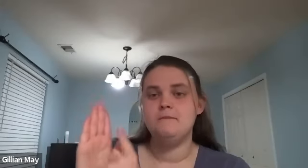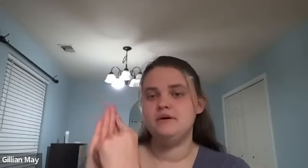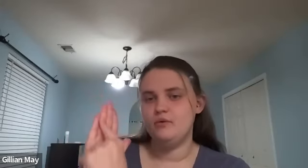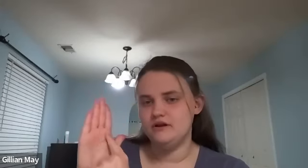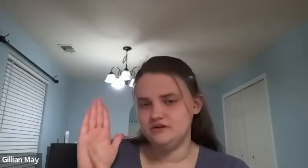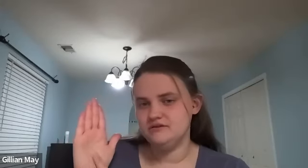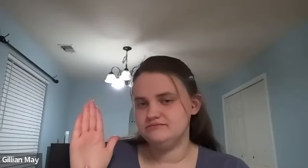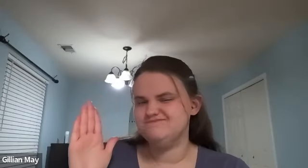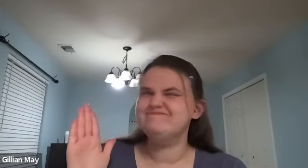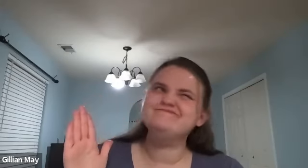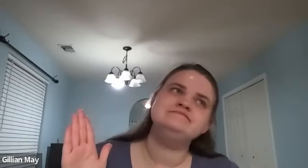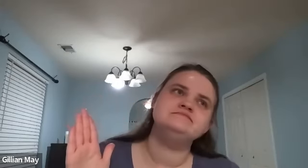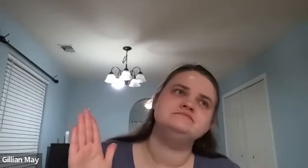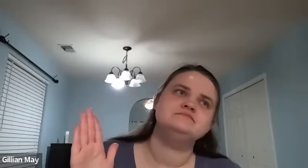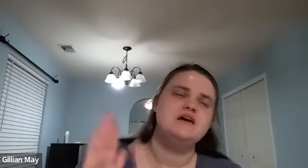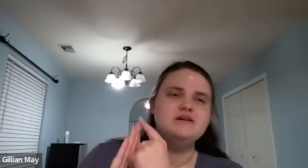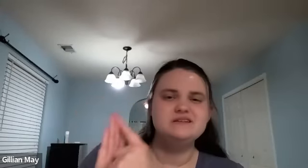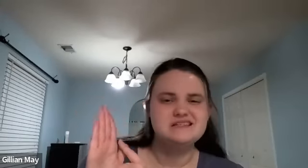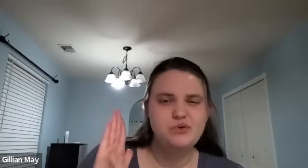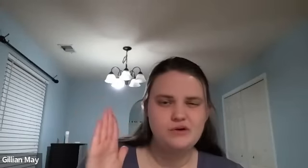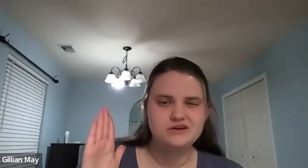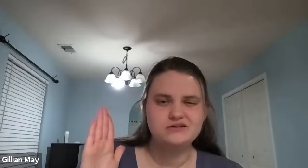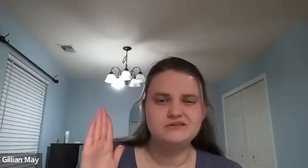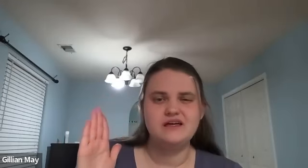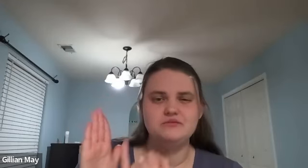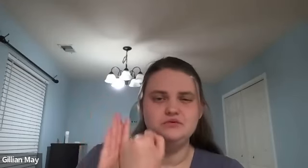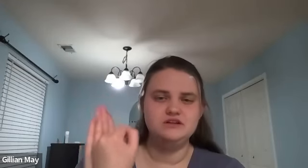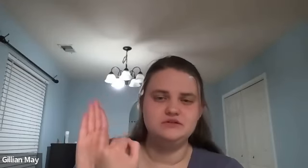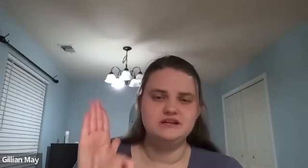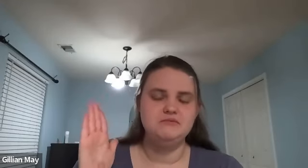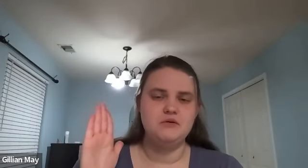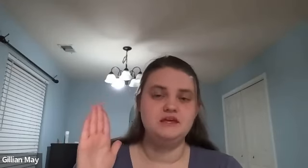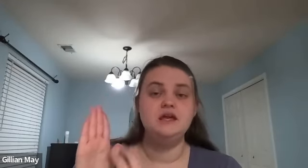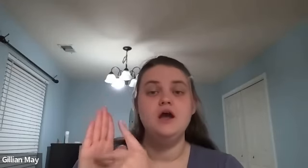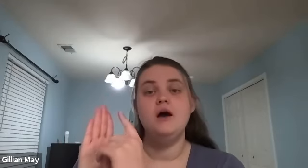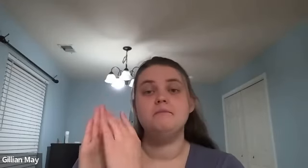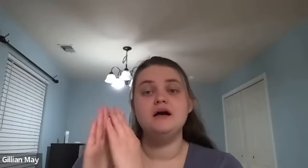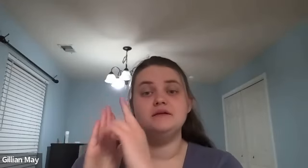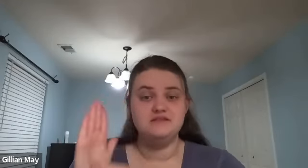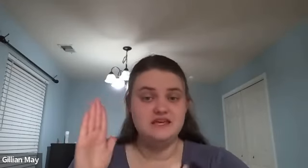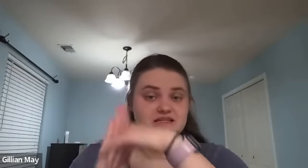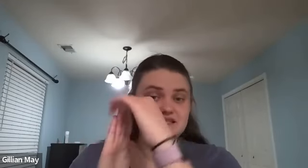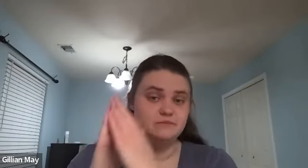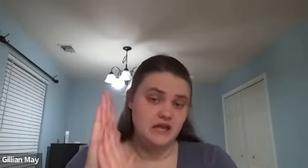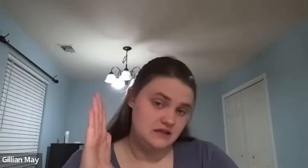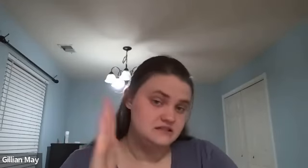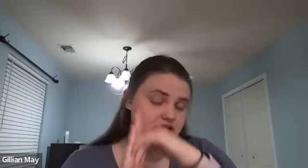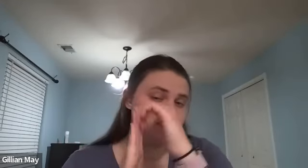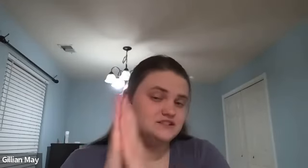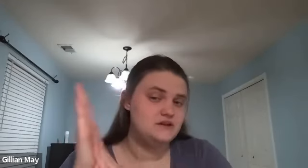but pointer, not really saying pointer that you really do want to keep going pinky, but this is painting. So that's why